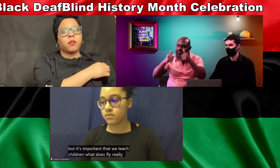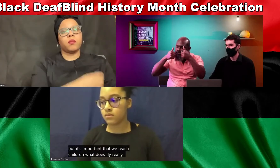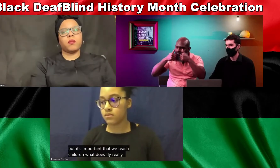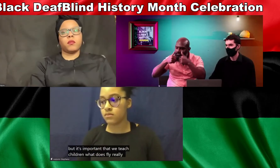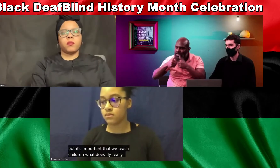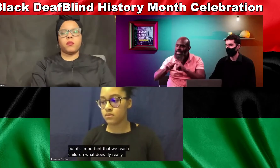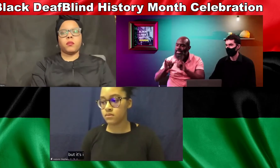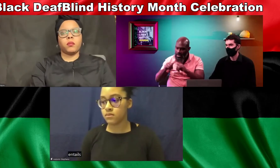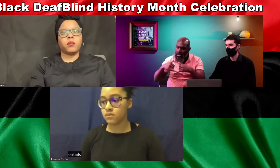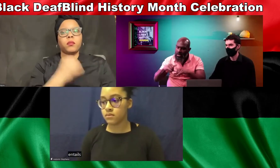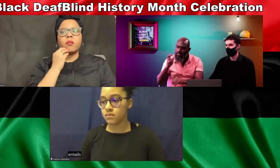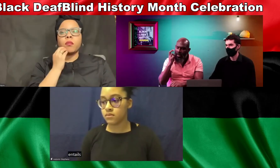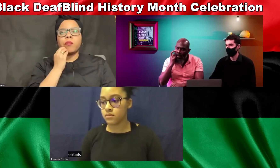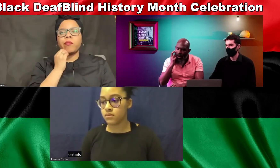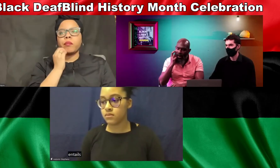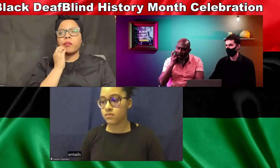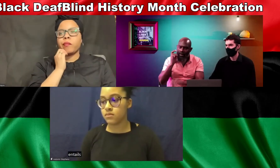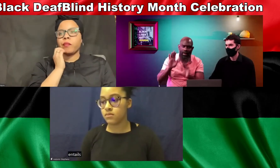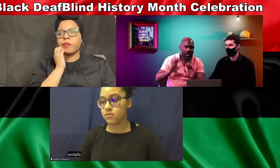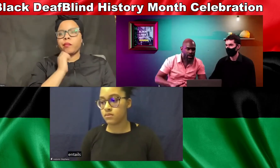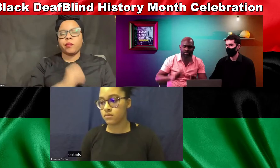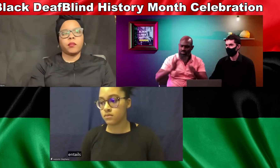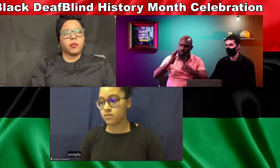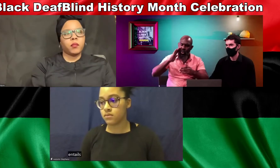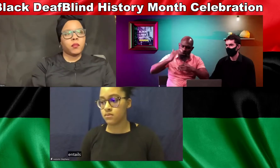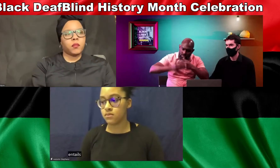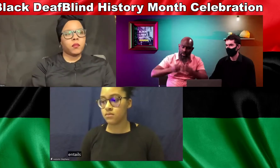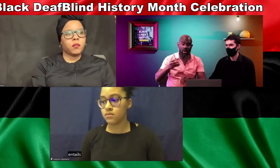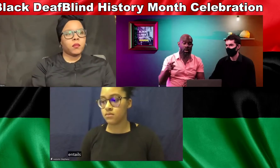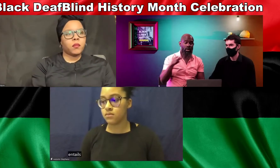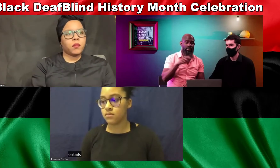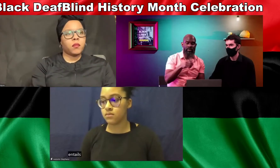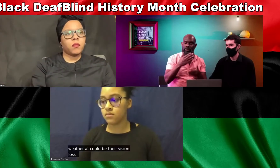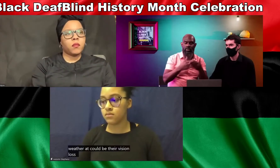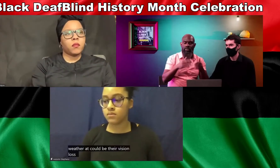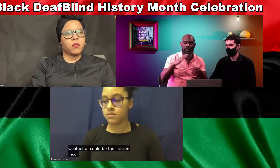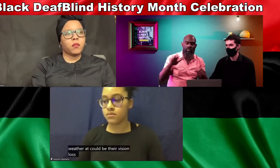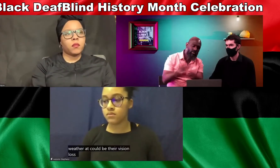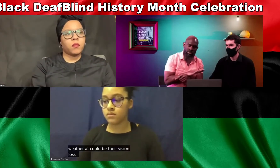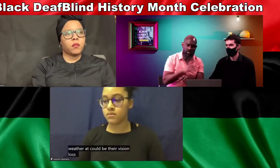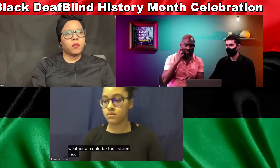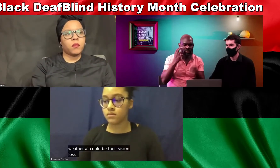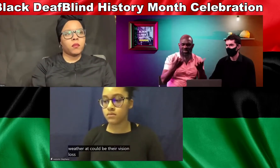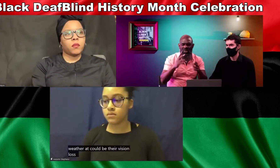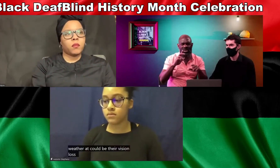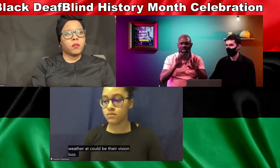Whether it could be their vision loss or their own identity.